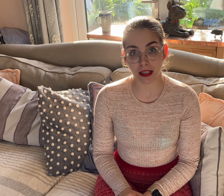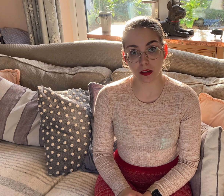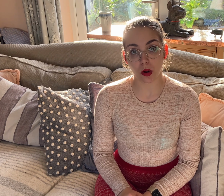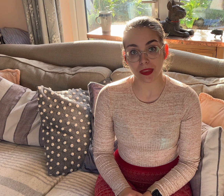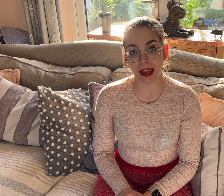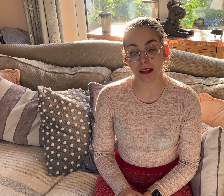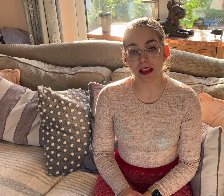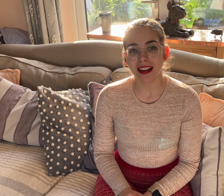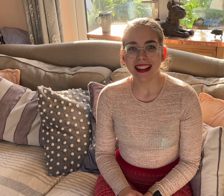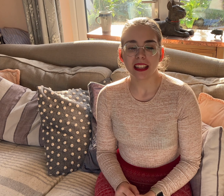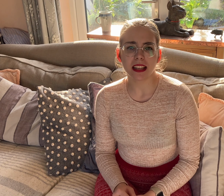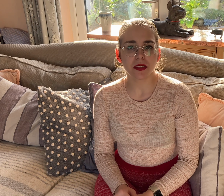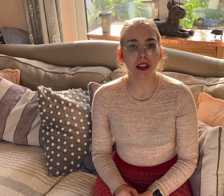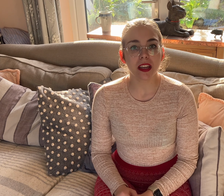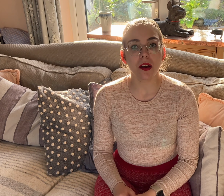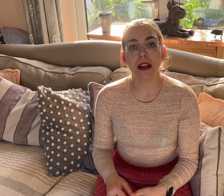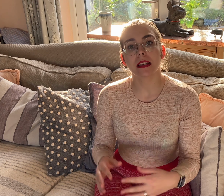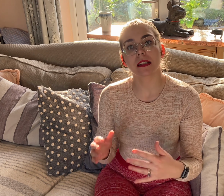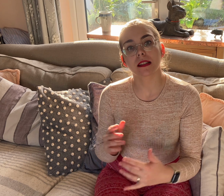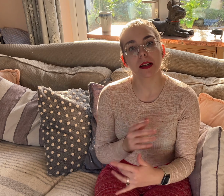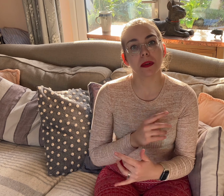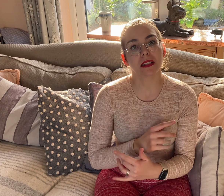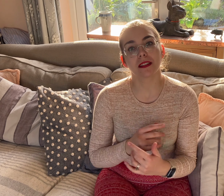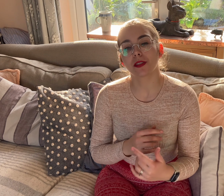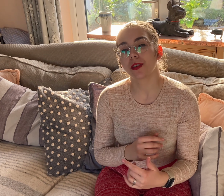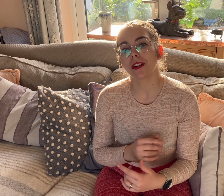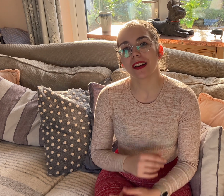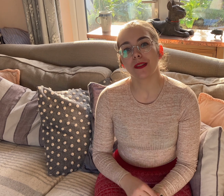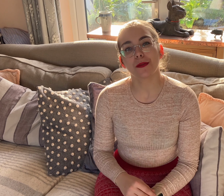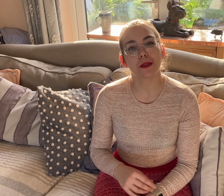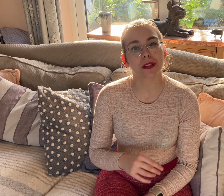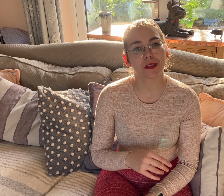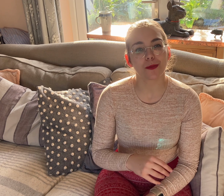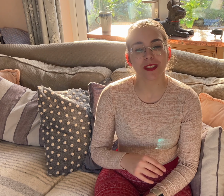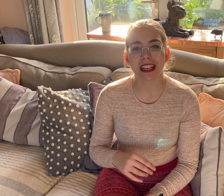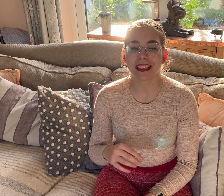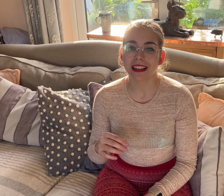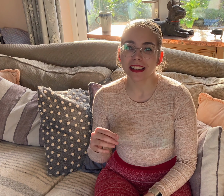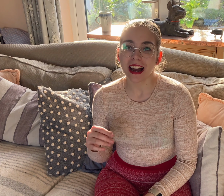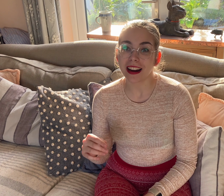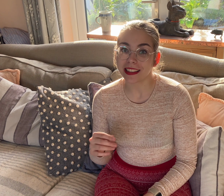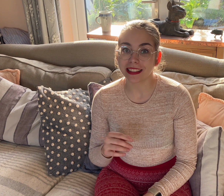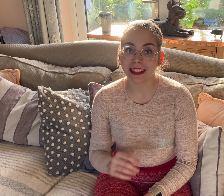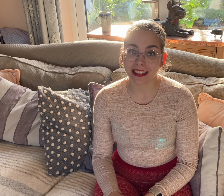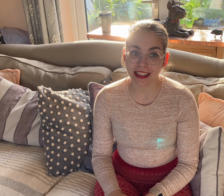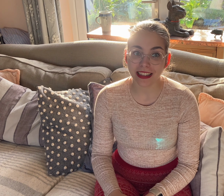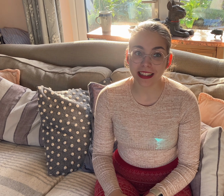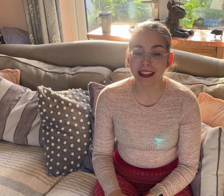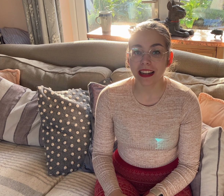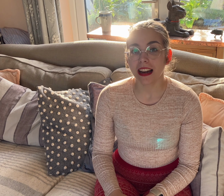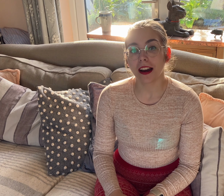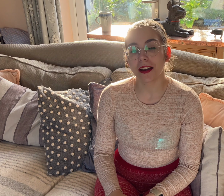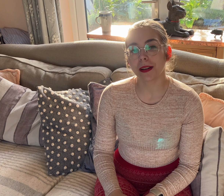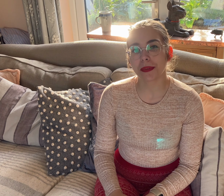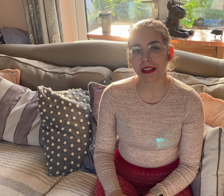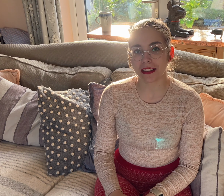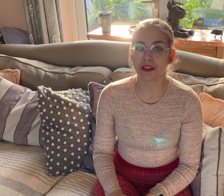content. Today's video is a sign-by-sign tutorial for Stormzy's Hide and Seek. I hope you'll enjoy